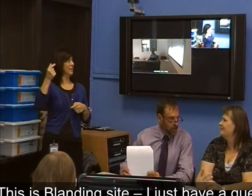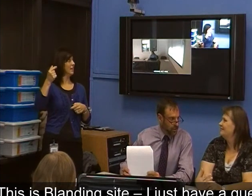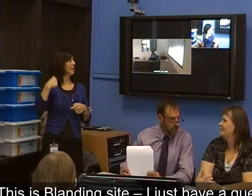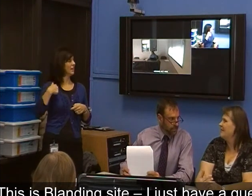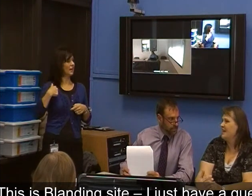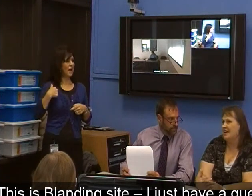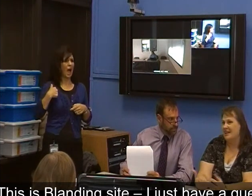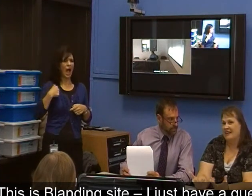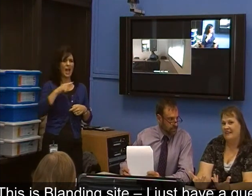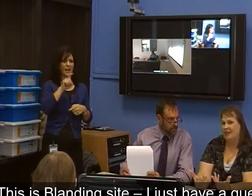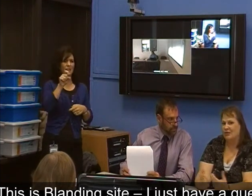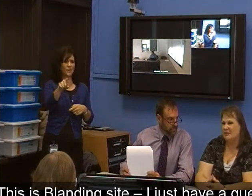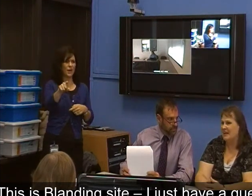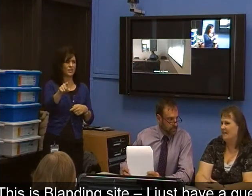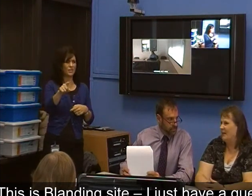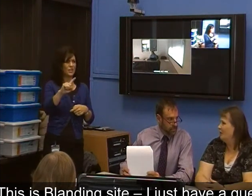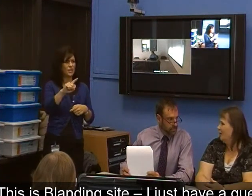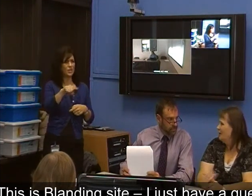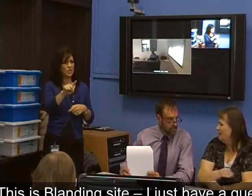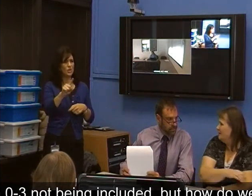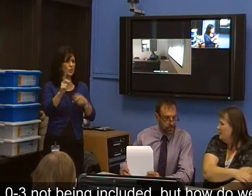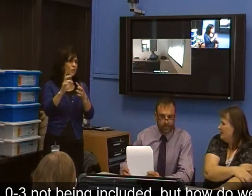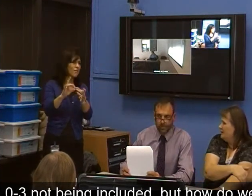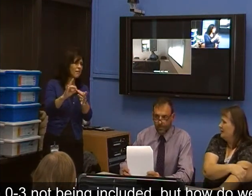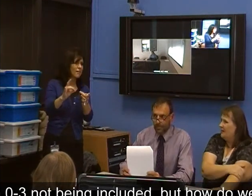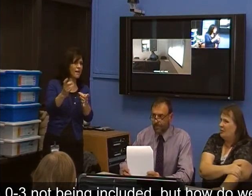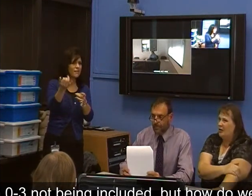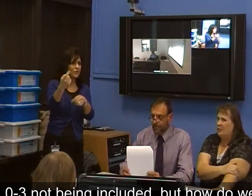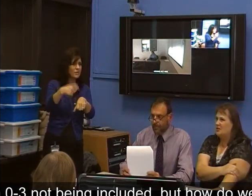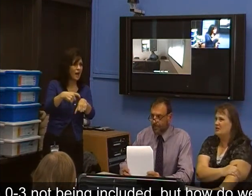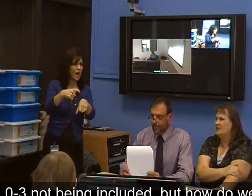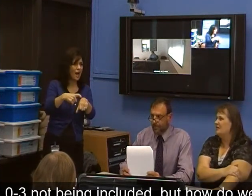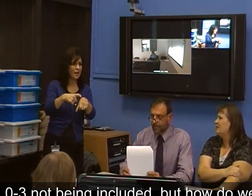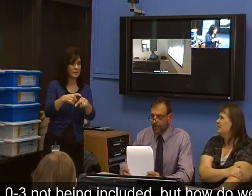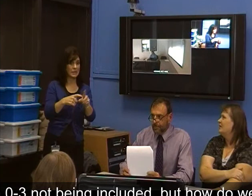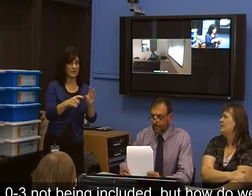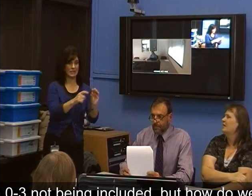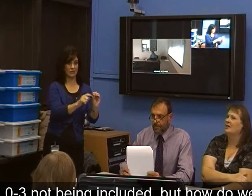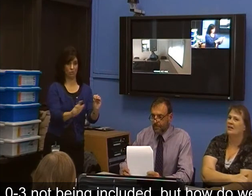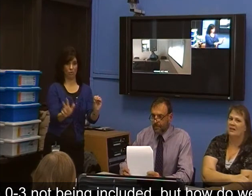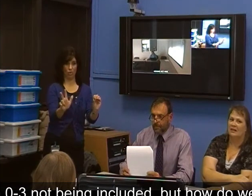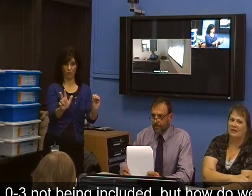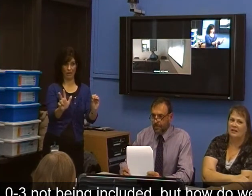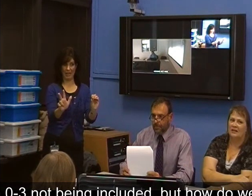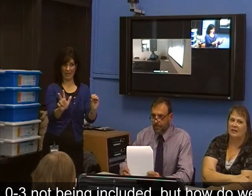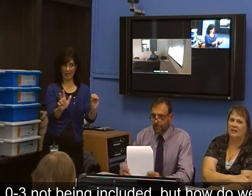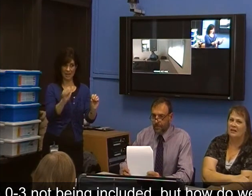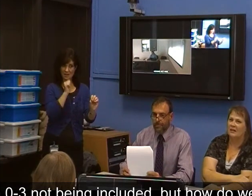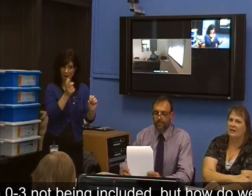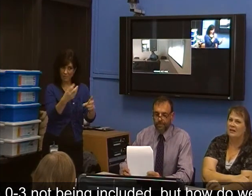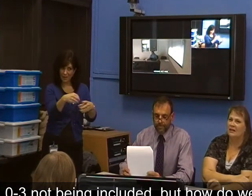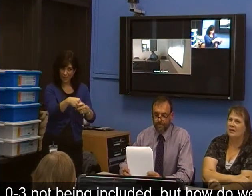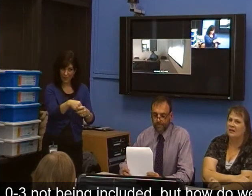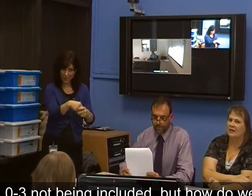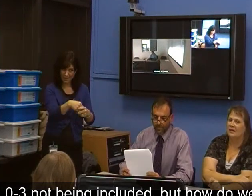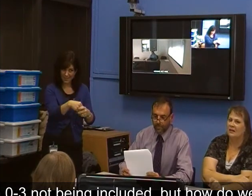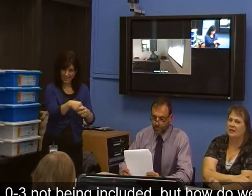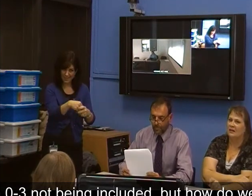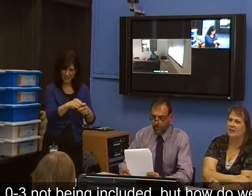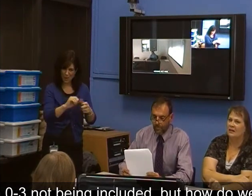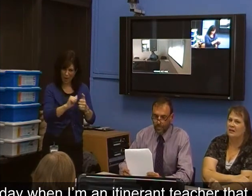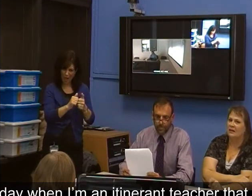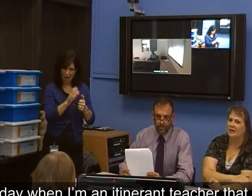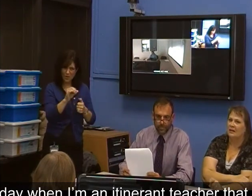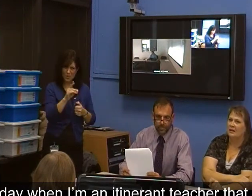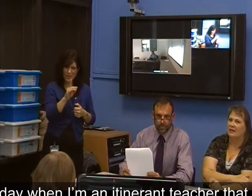I just had a question. You touched a couple times on 0 to 3 not being included. But how do we code